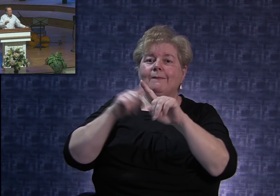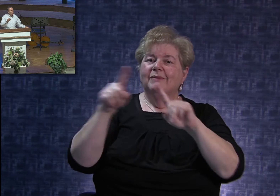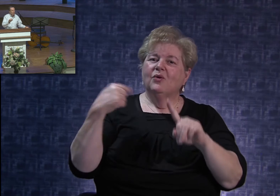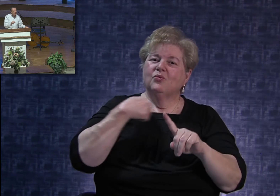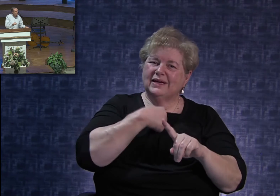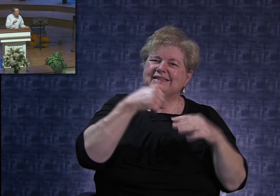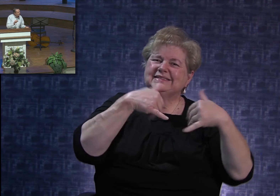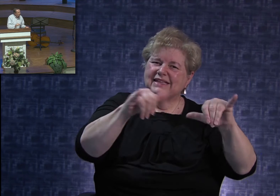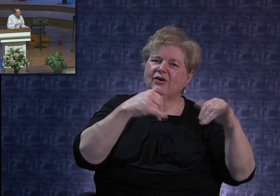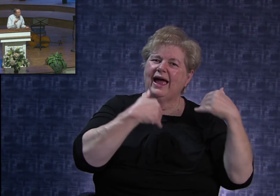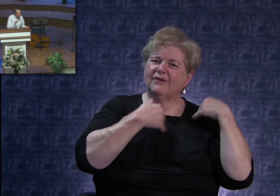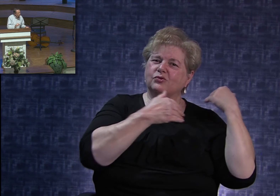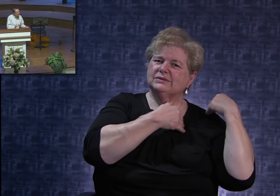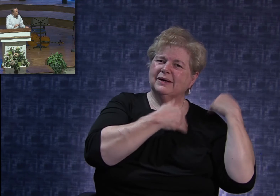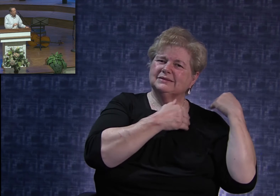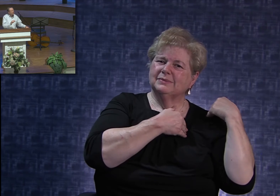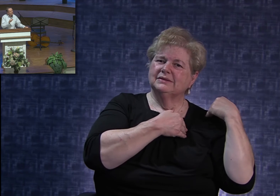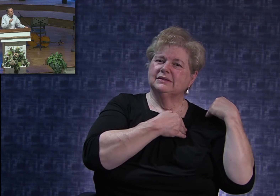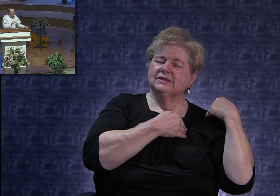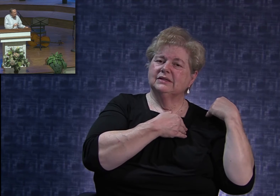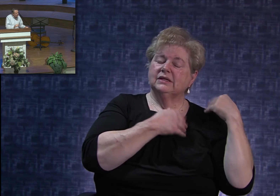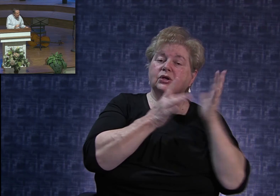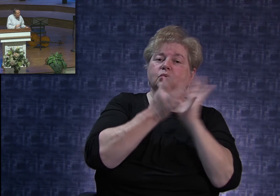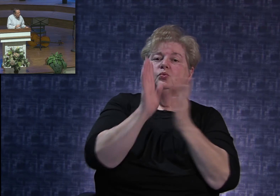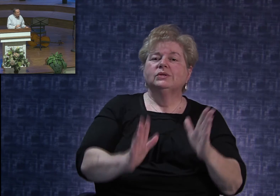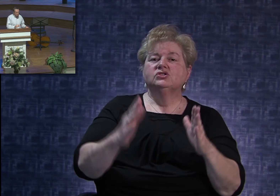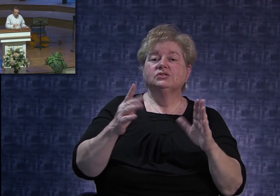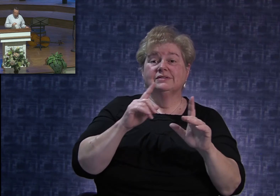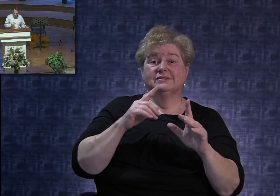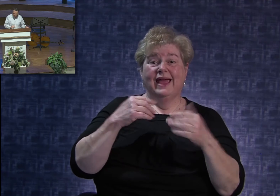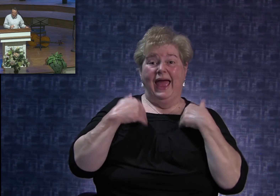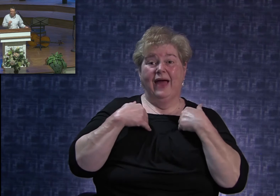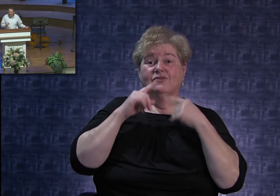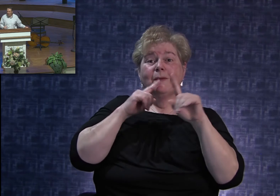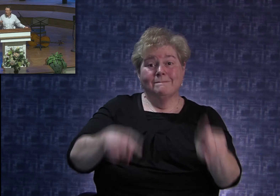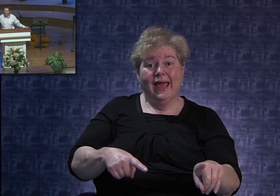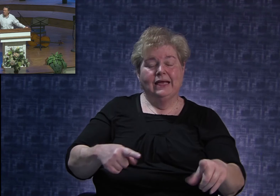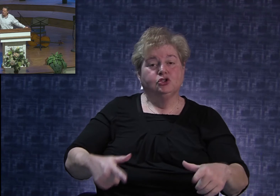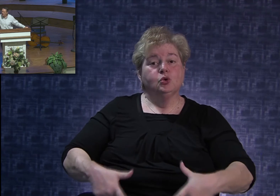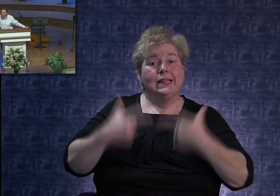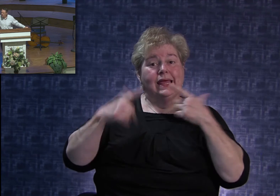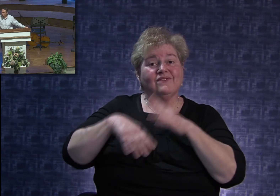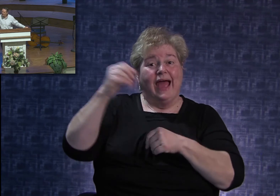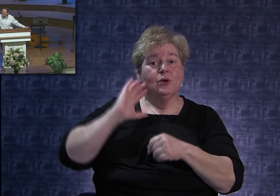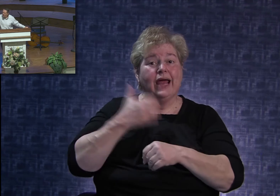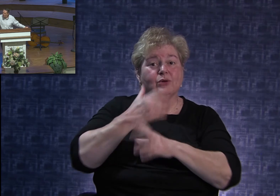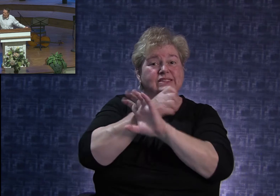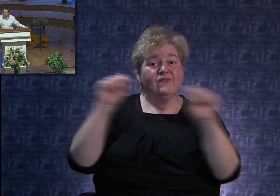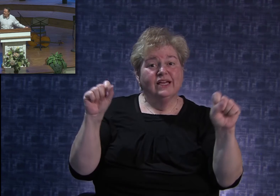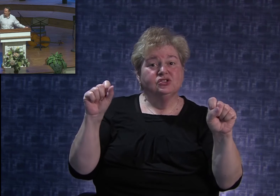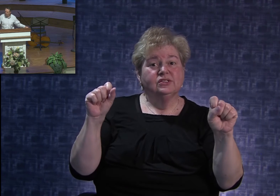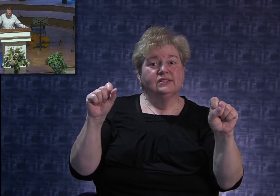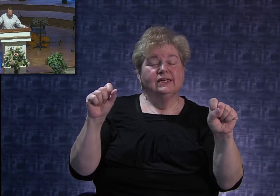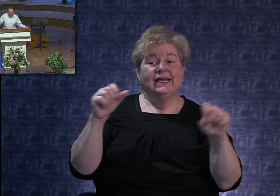fact that we as followers of Christ are commanded to live out our salvation in a